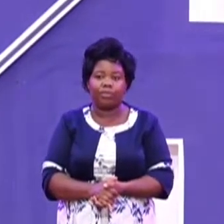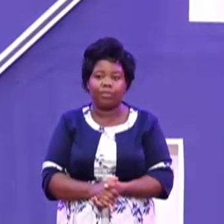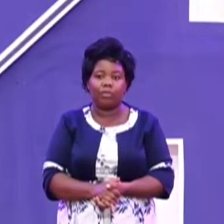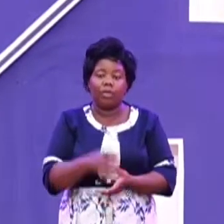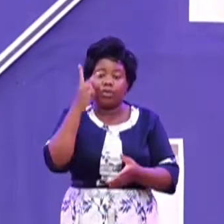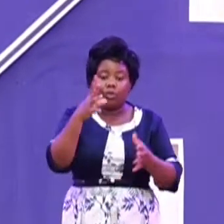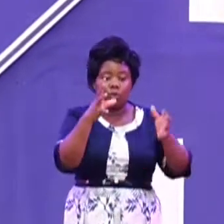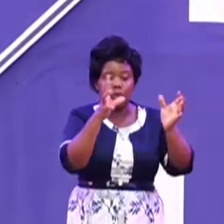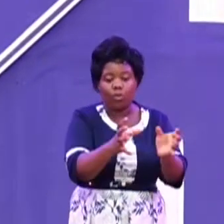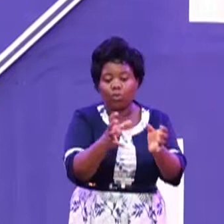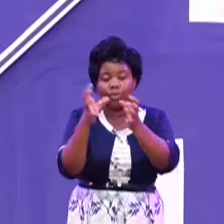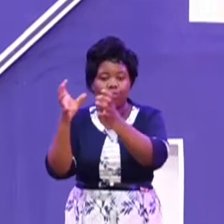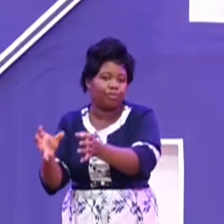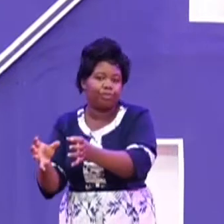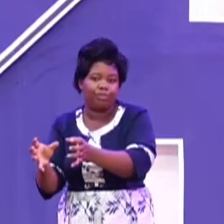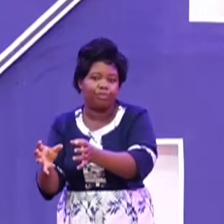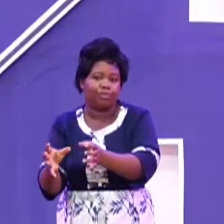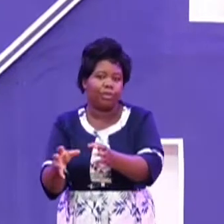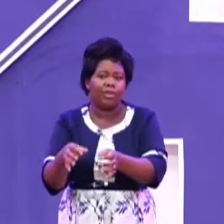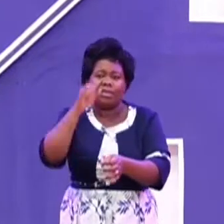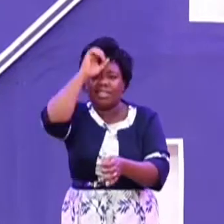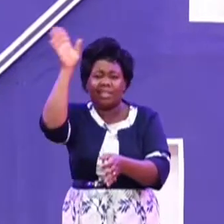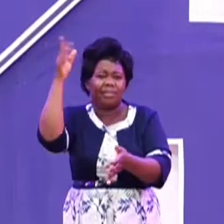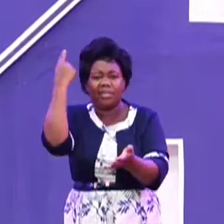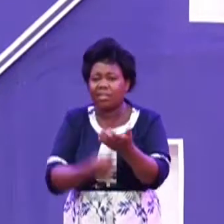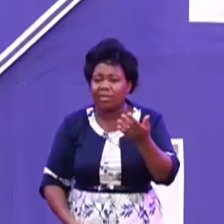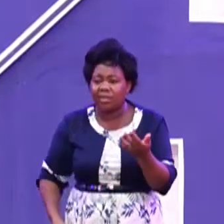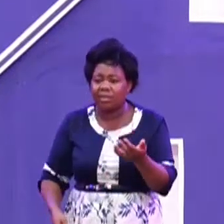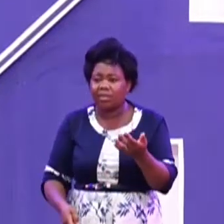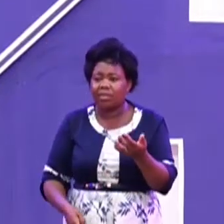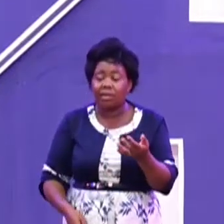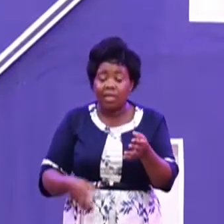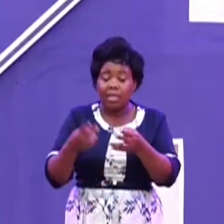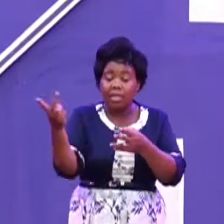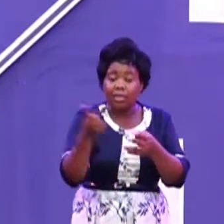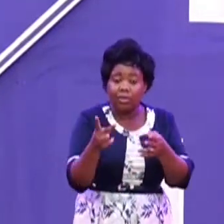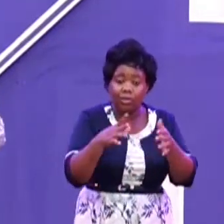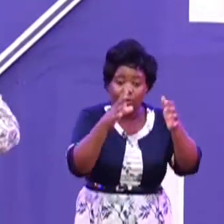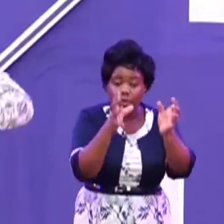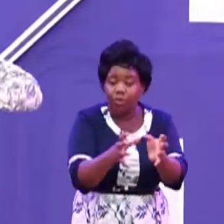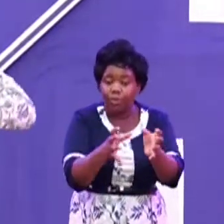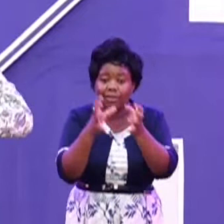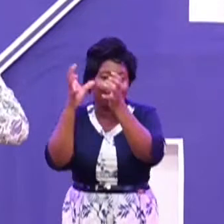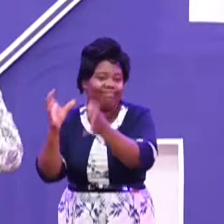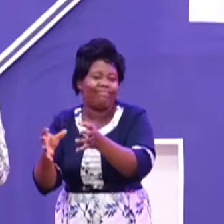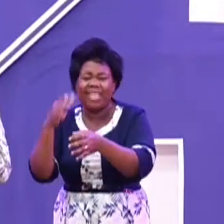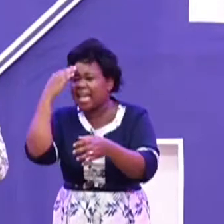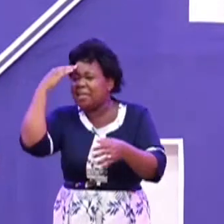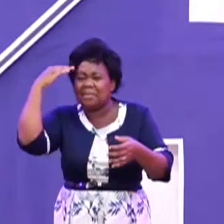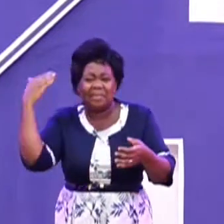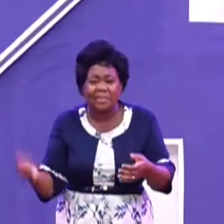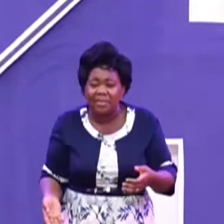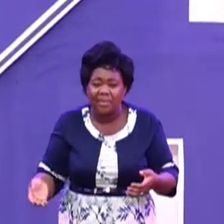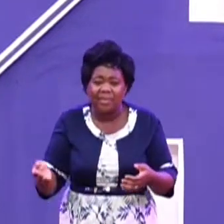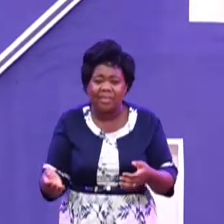Groups B. The two groups. This is what is amazing. Group zombie. That both groups. Tezimanyi. They do